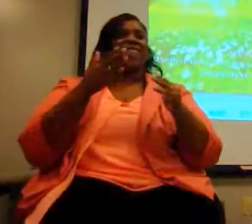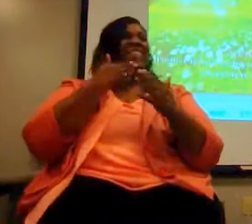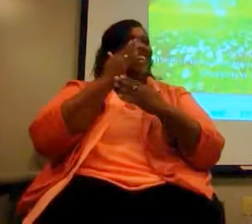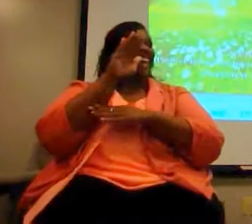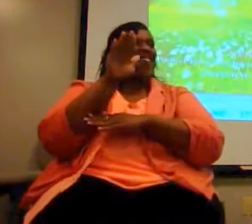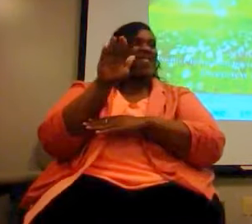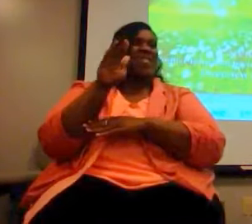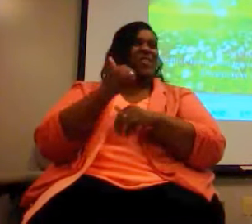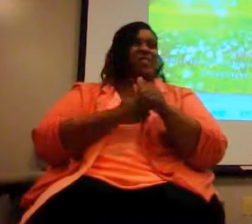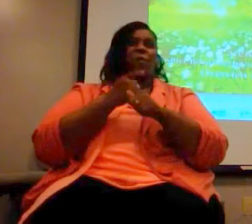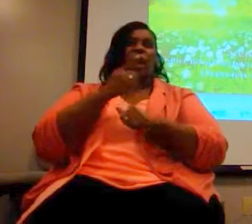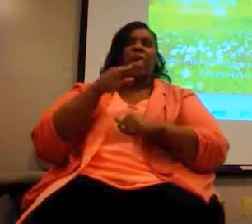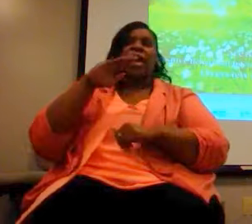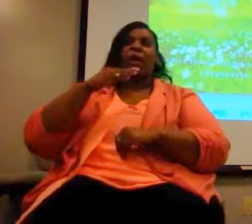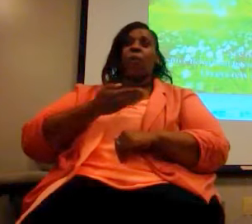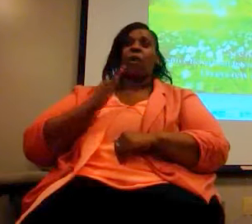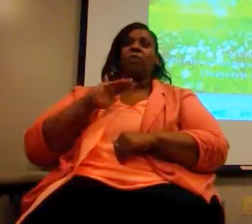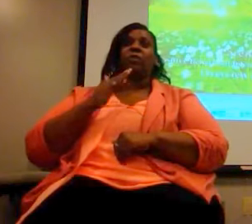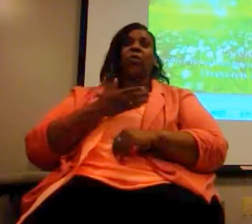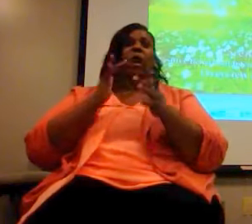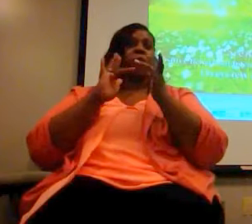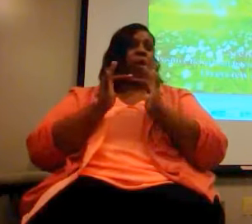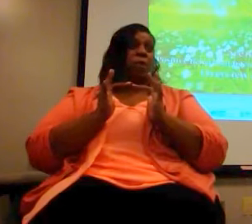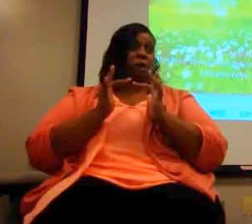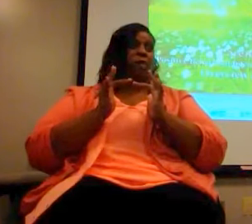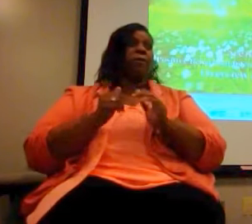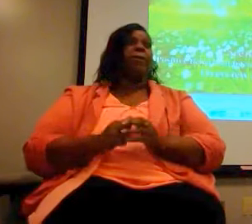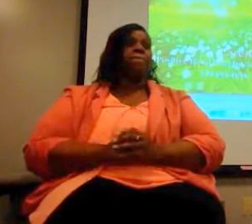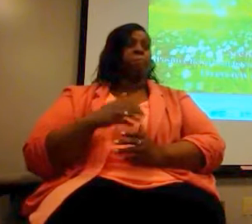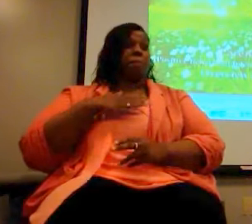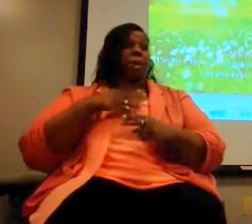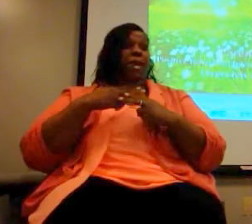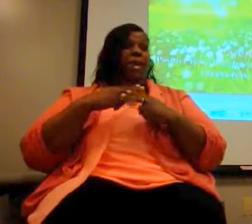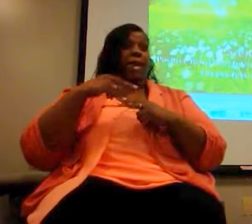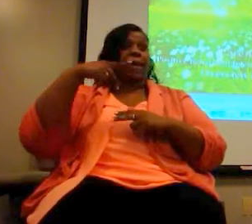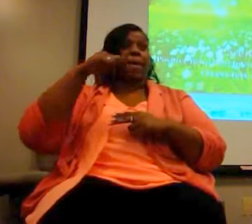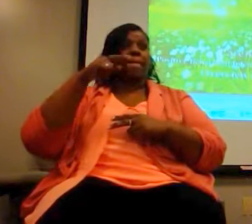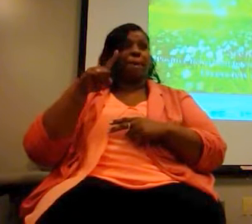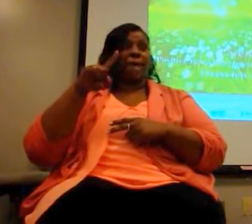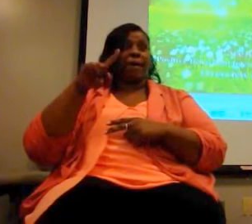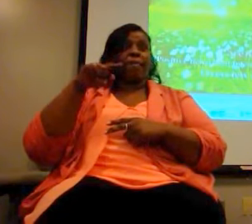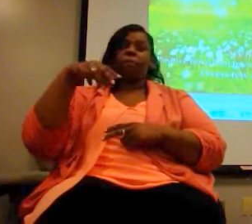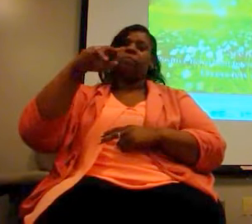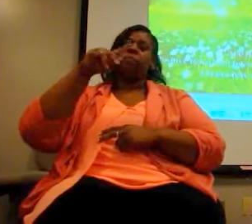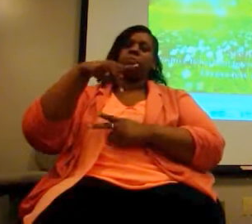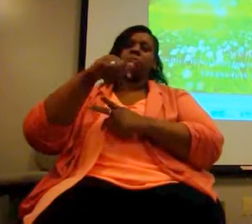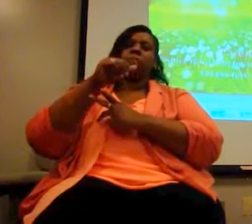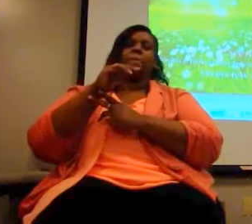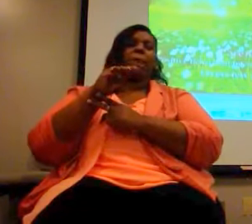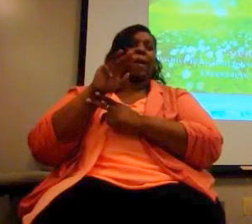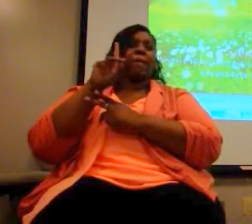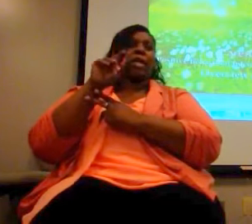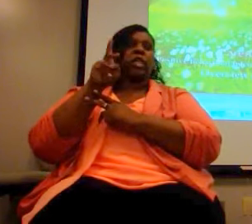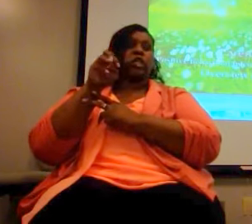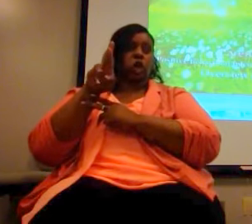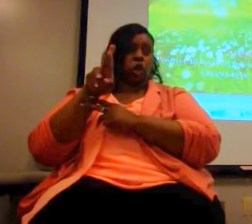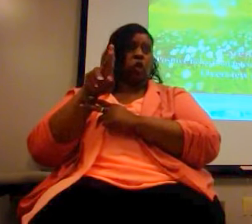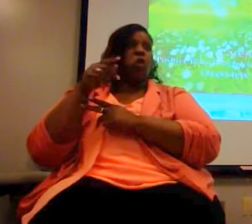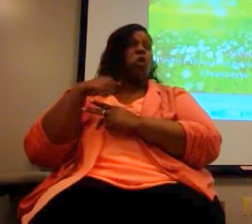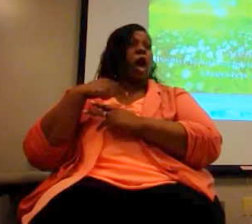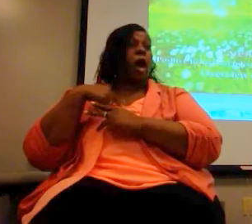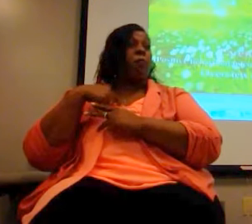Good afternoon, and welcome to our webinar. I'm Pam Dollar. I'm the Director of the Mississippi Parent Training and Information